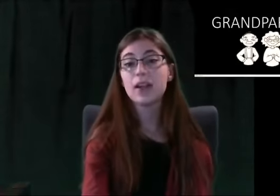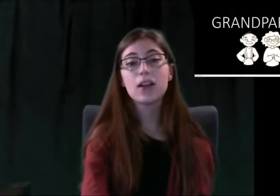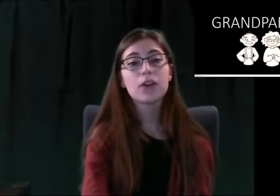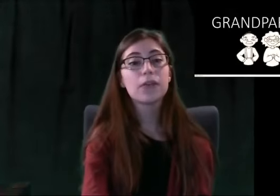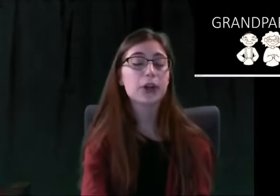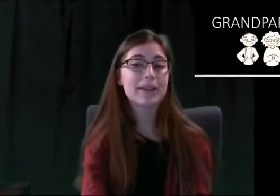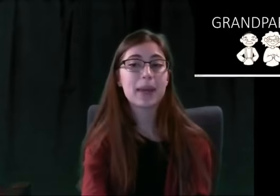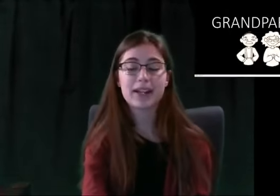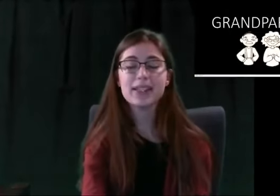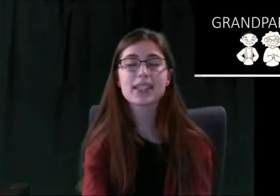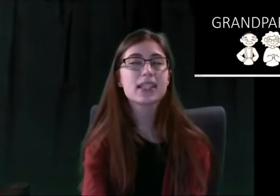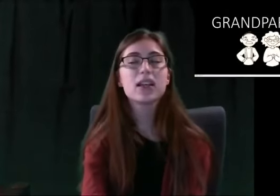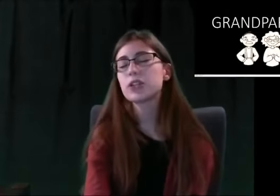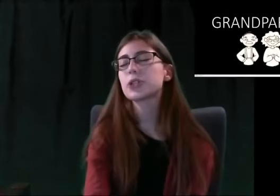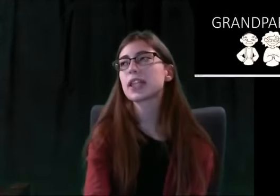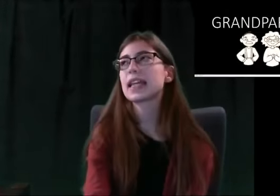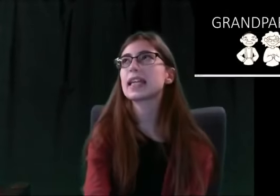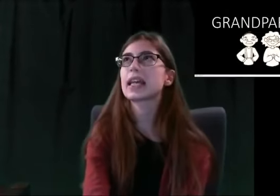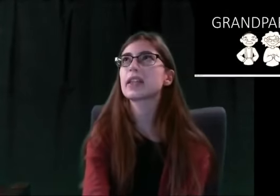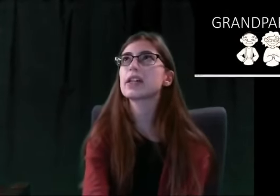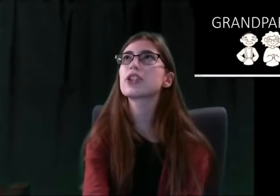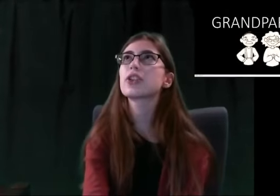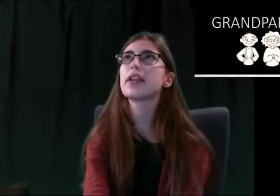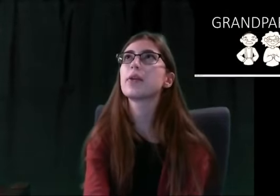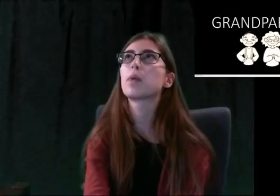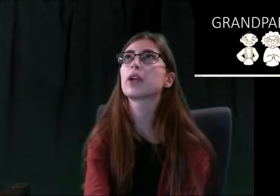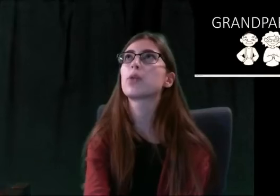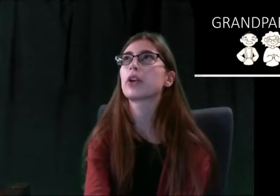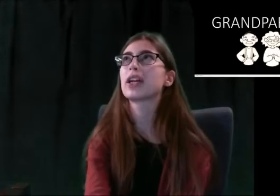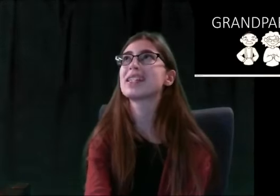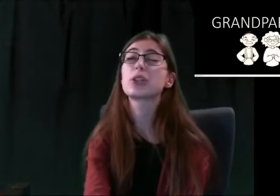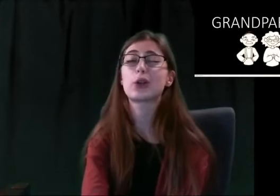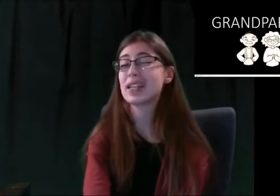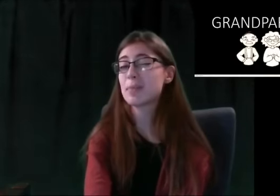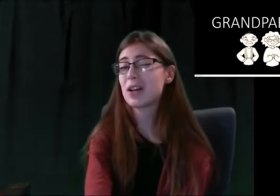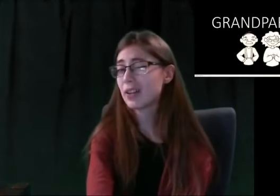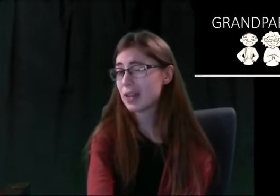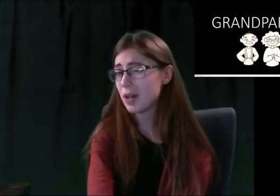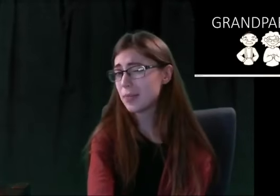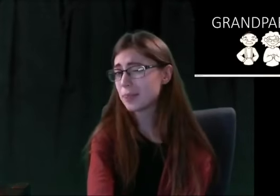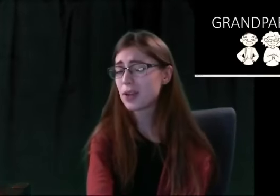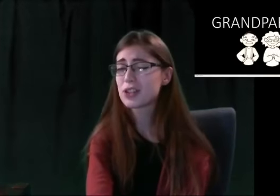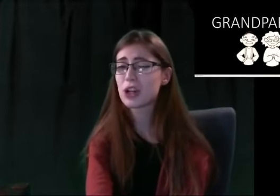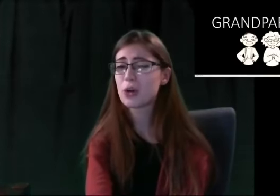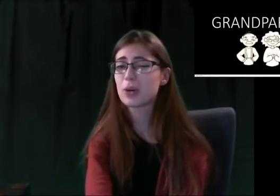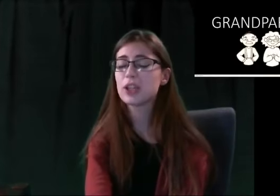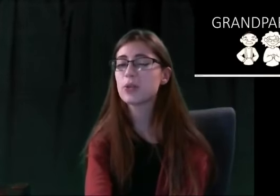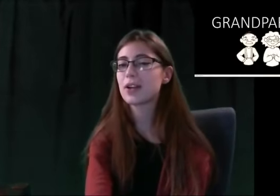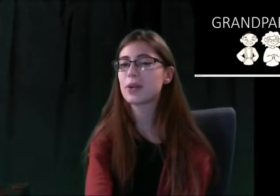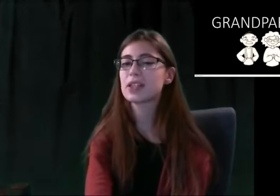For grandparents, usually in English, the word order is grandma and grandpa. So you are going to